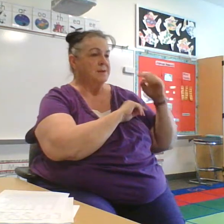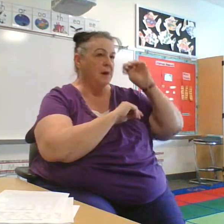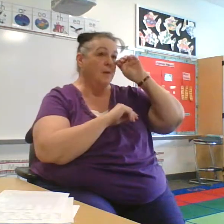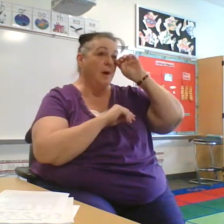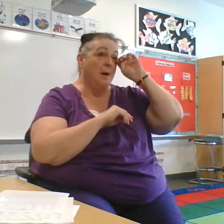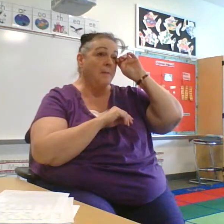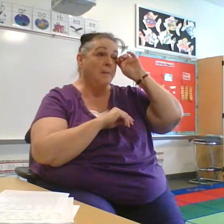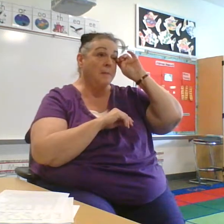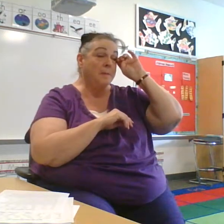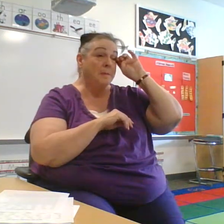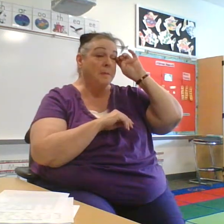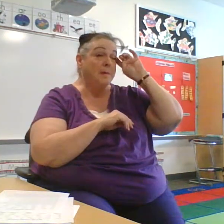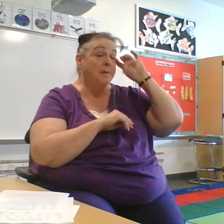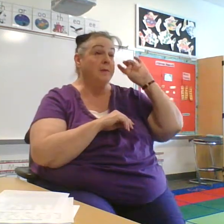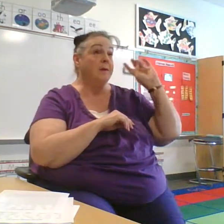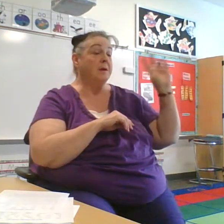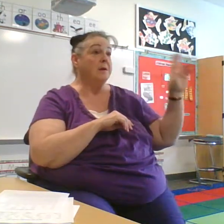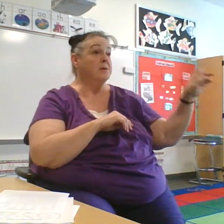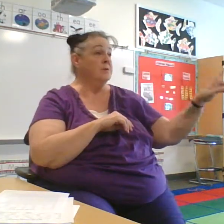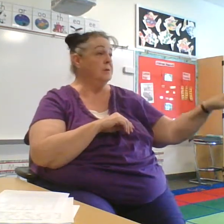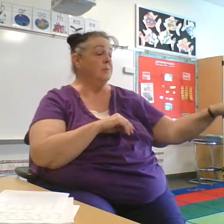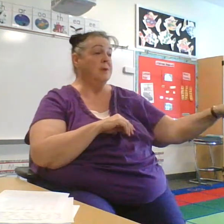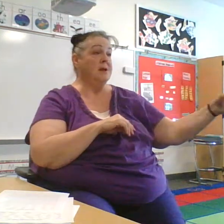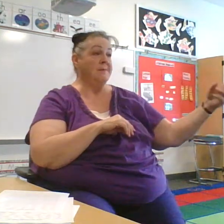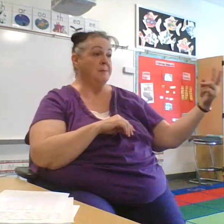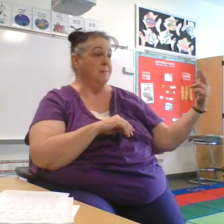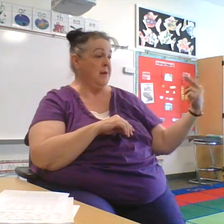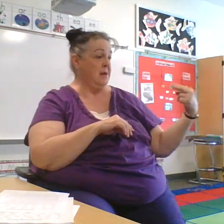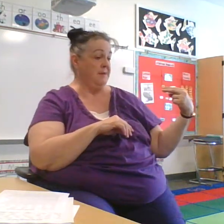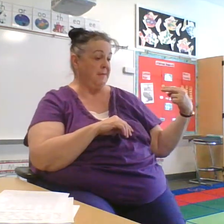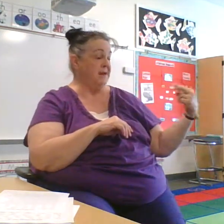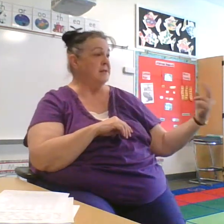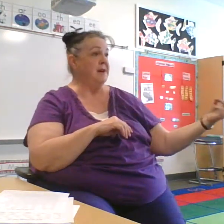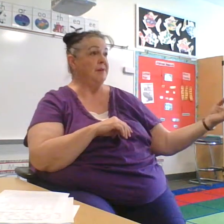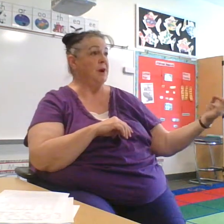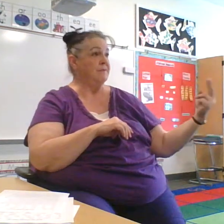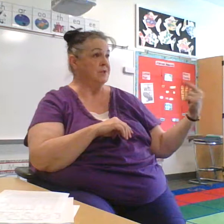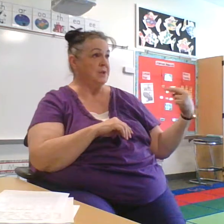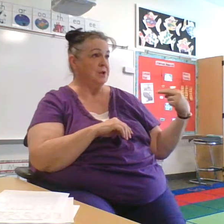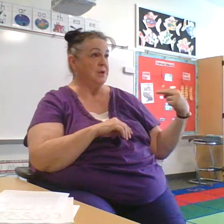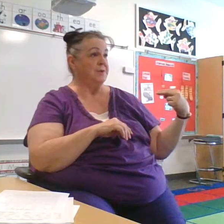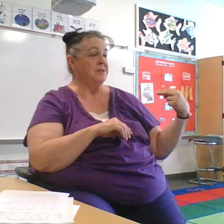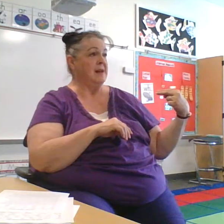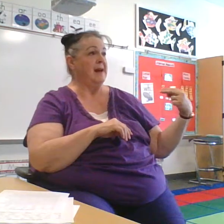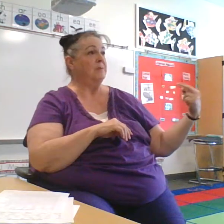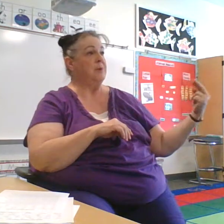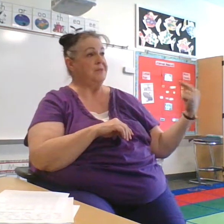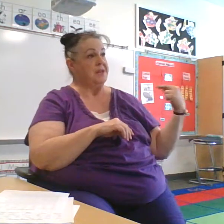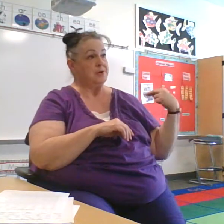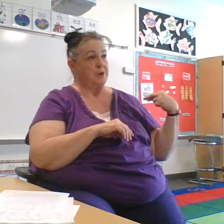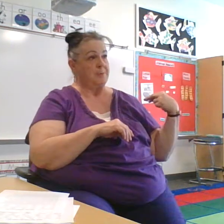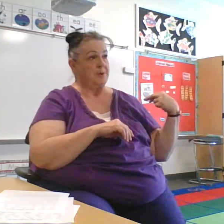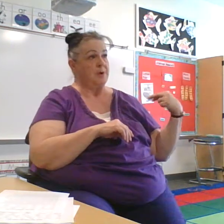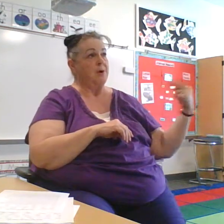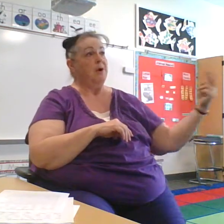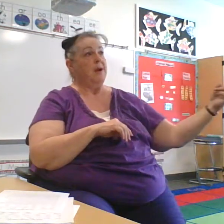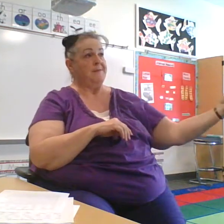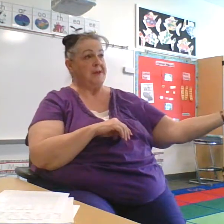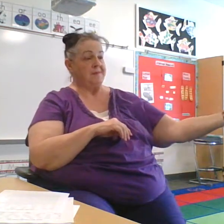So the student would never be invited to have a conversation on the side with the interpreter. If they have a